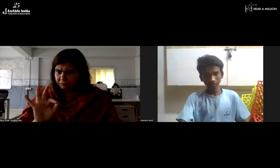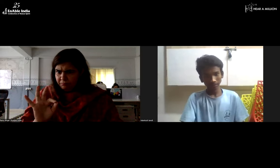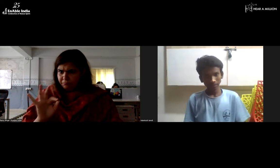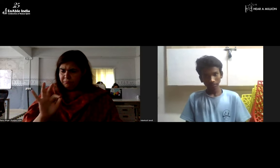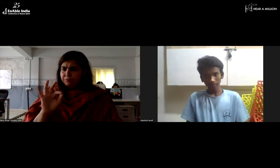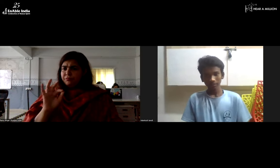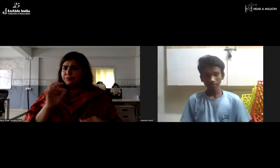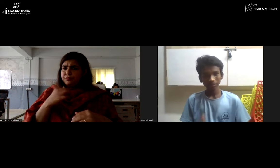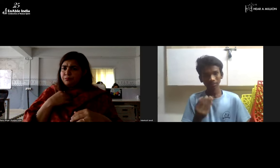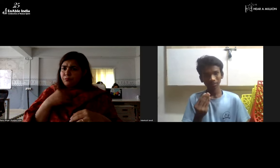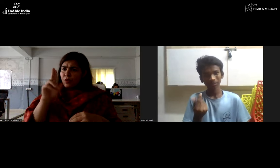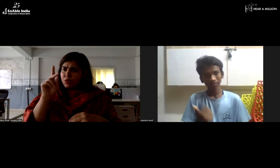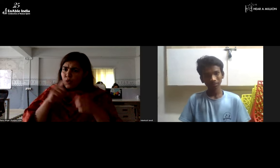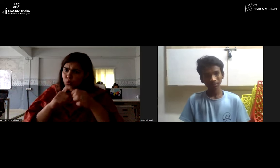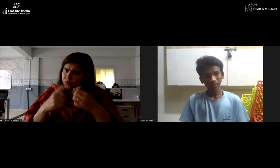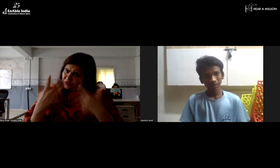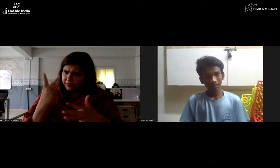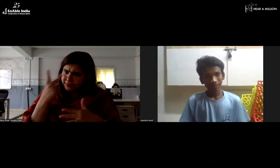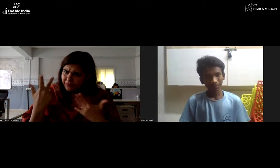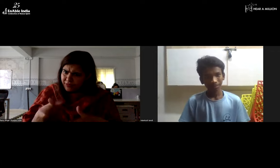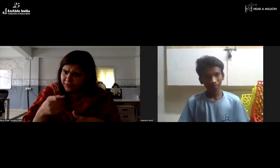Yeah, now I'm asking you the second question.